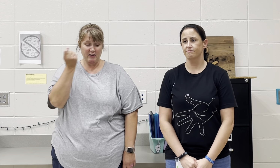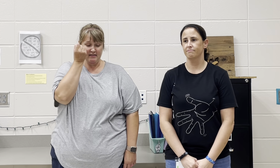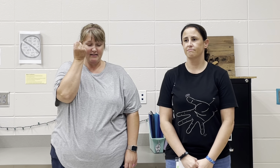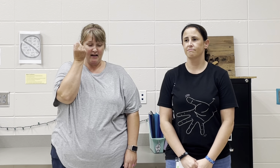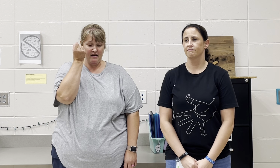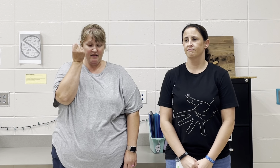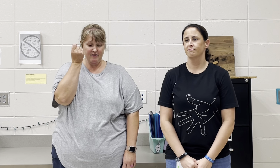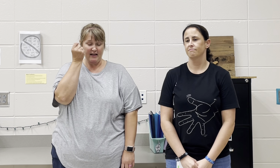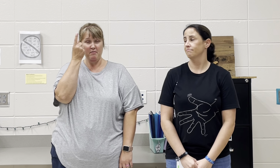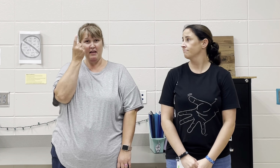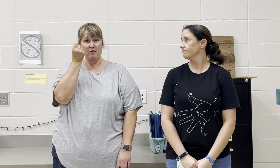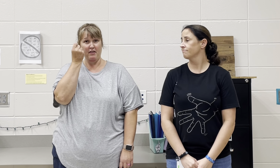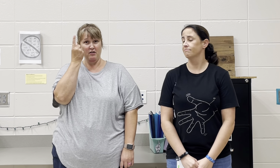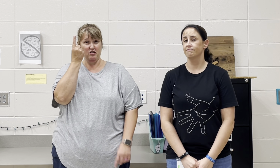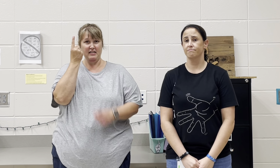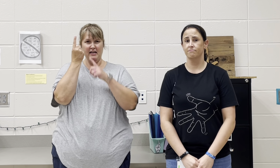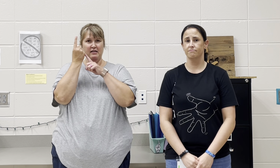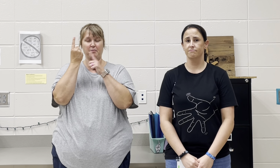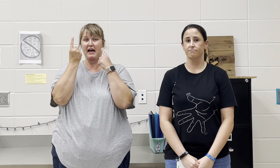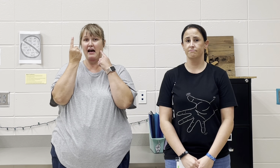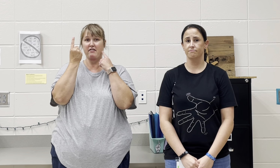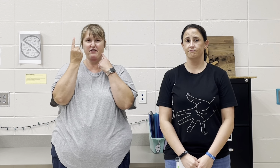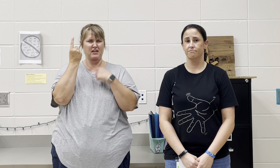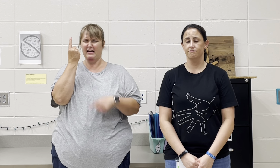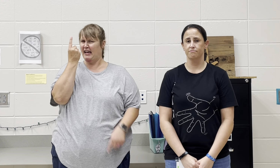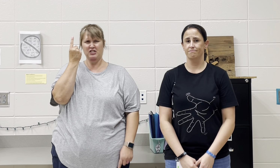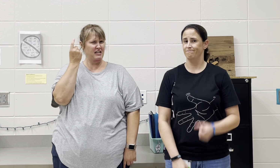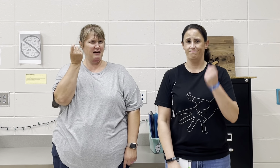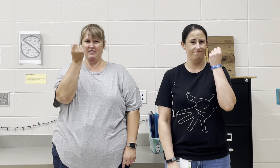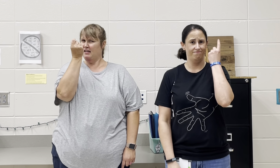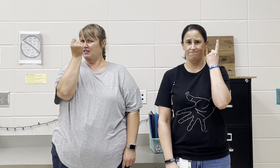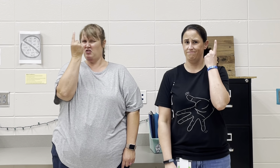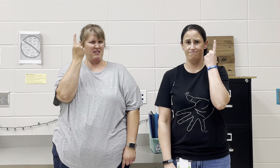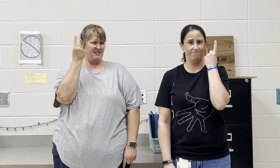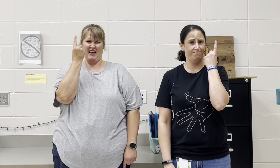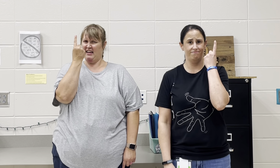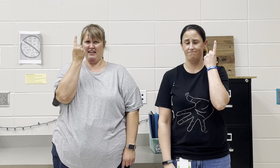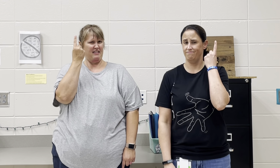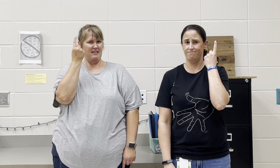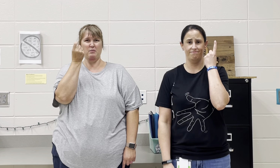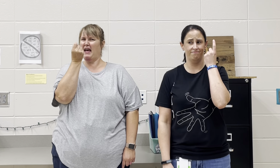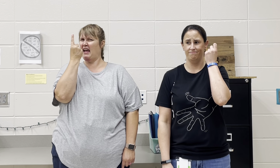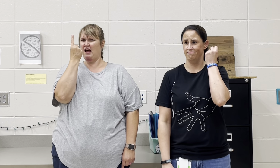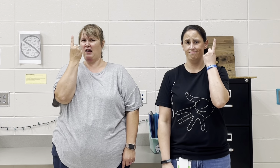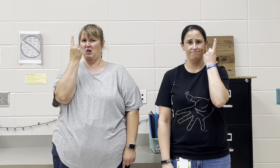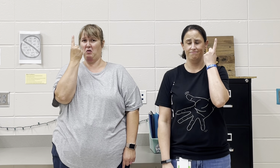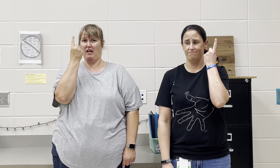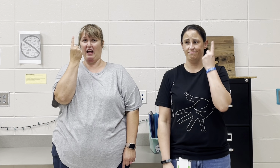can sign the same thing with understand, but have the negation. So you can sign it this way, or like